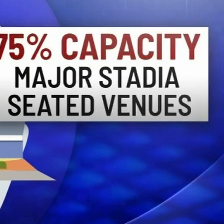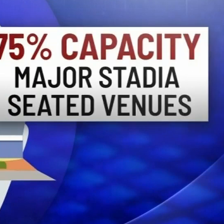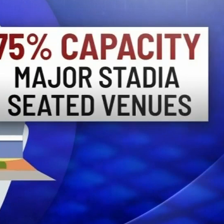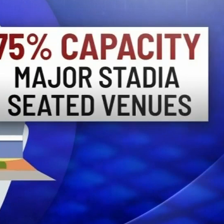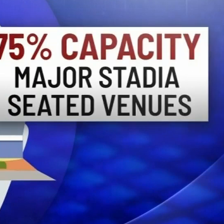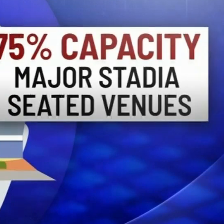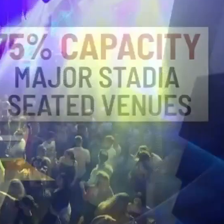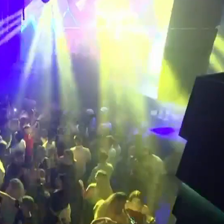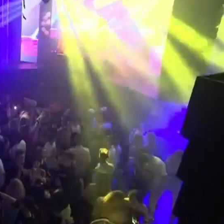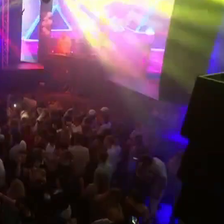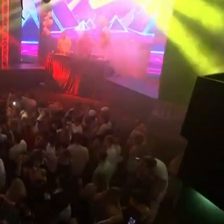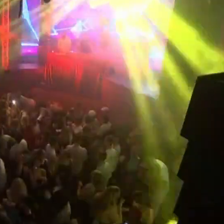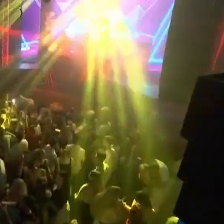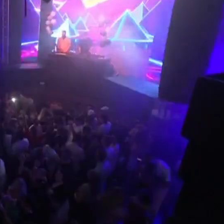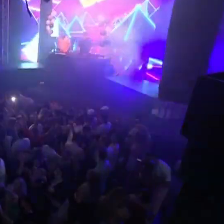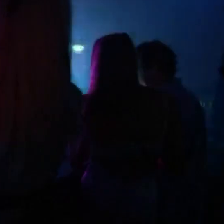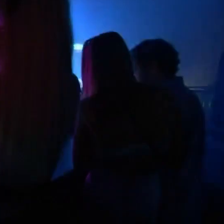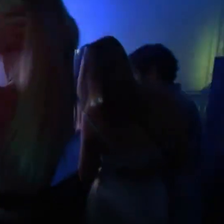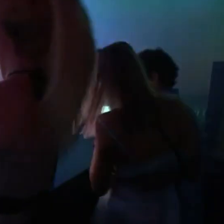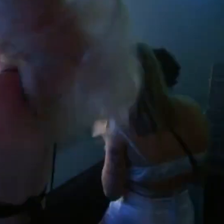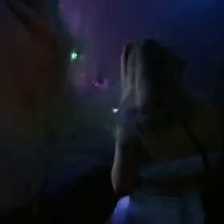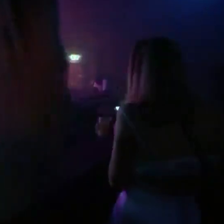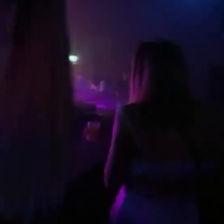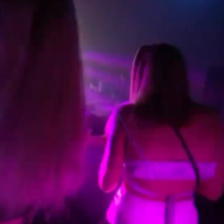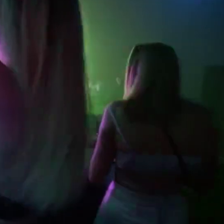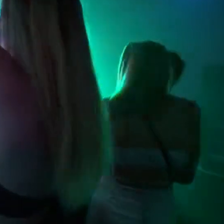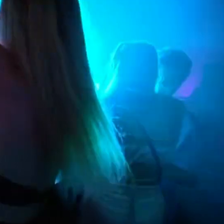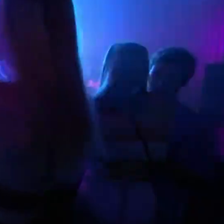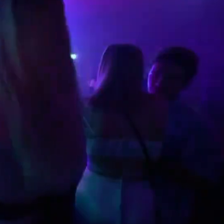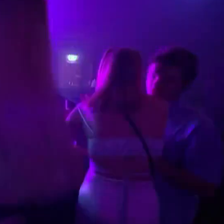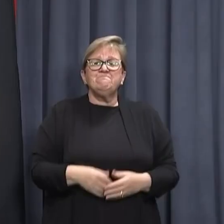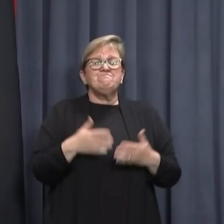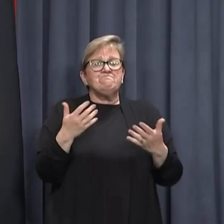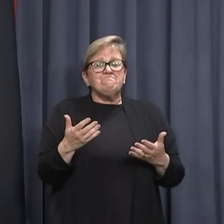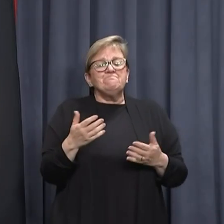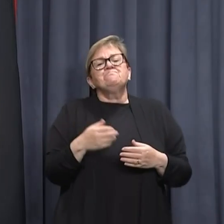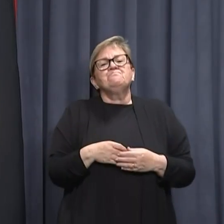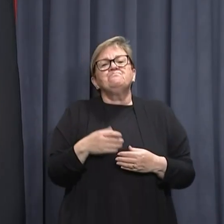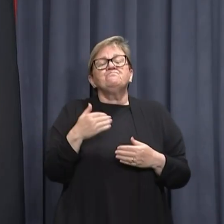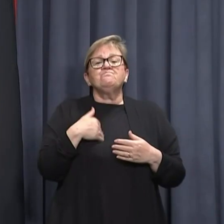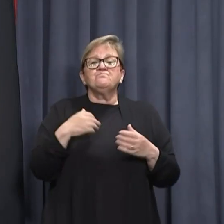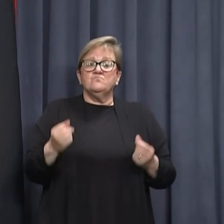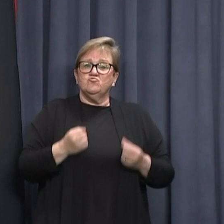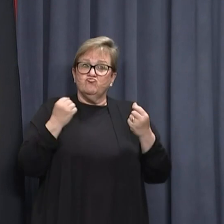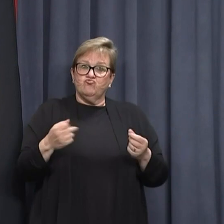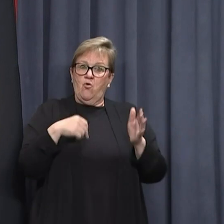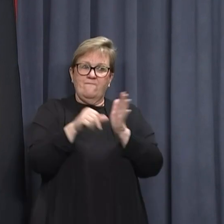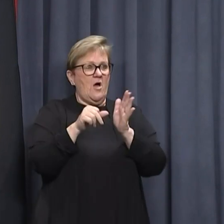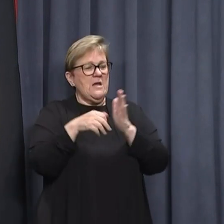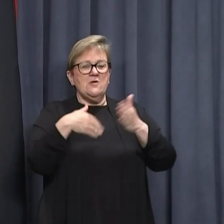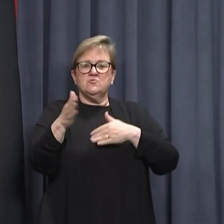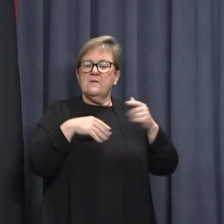auditoriums. Dancing is still allowed, but there's a 500 person limit for nightclubs. Given our strong financial management,